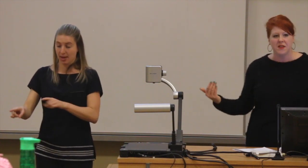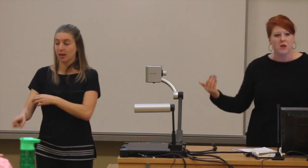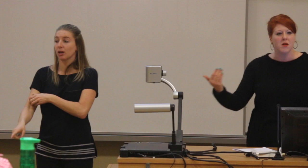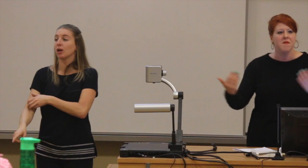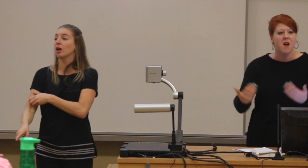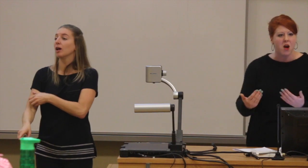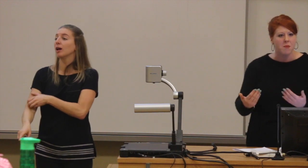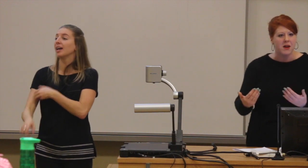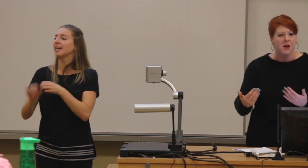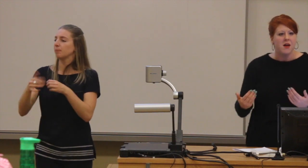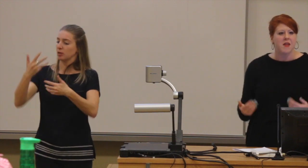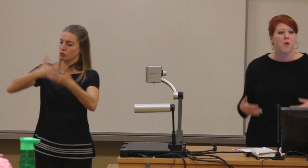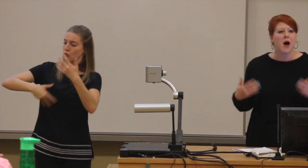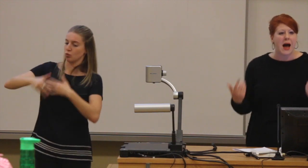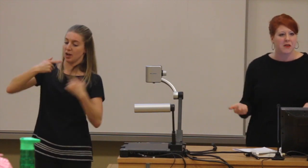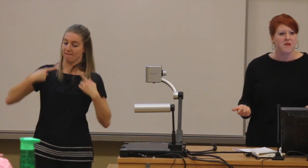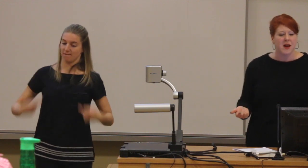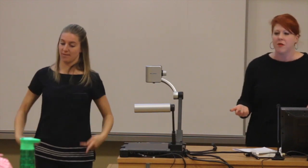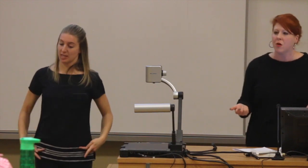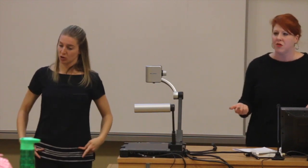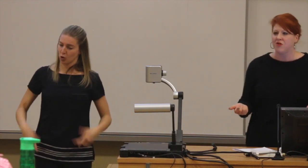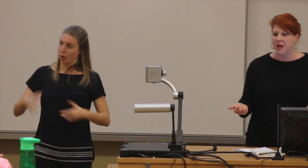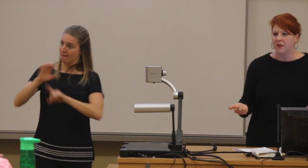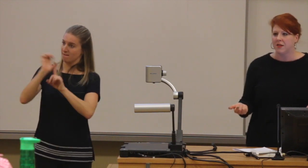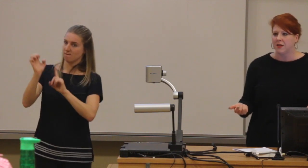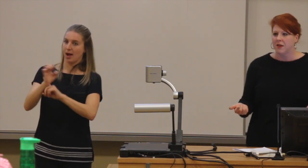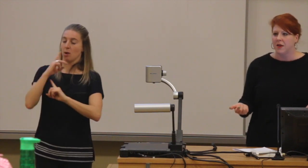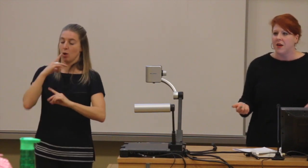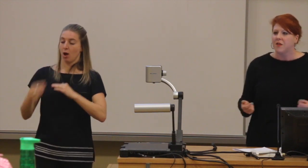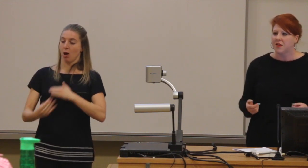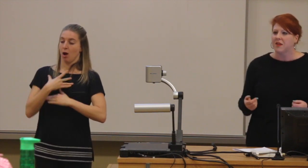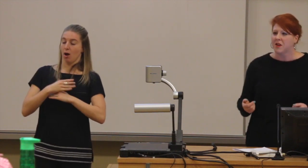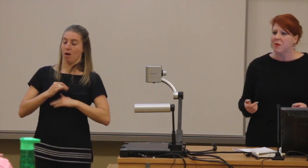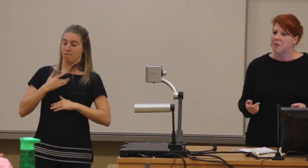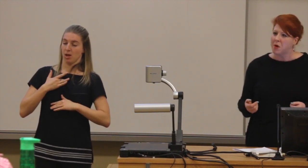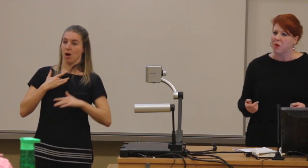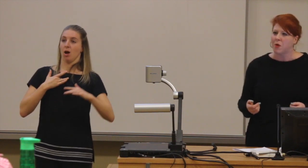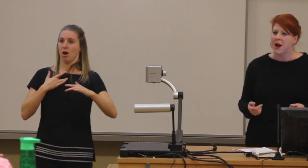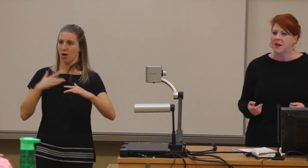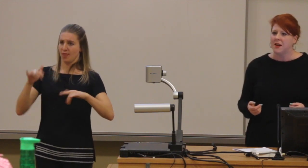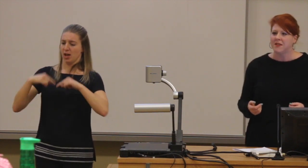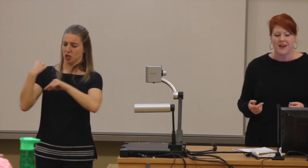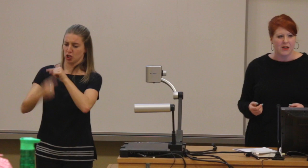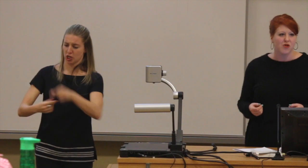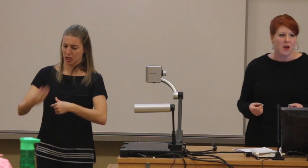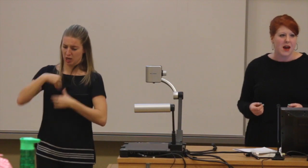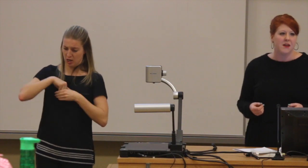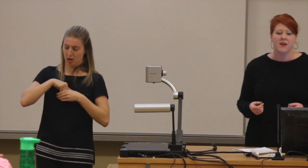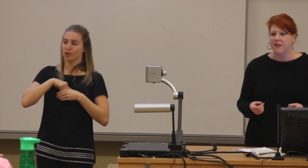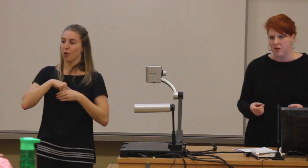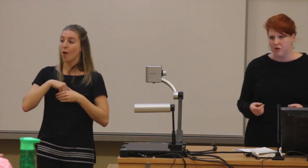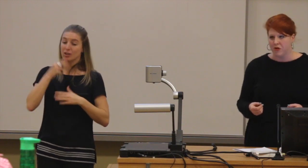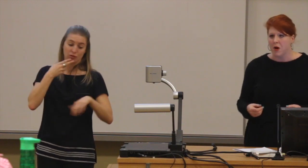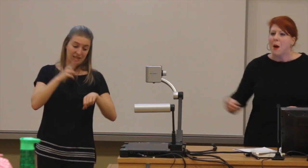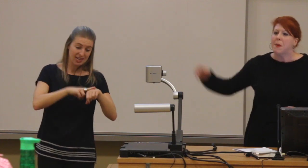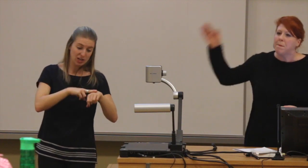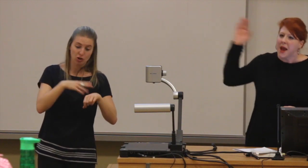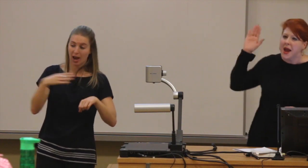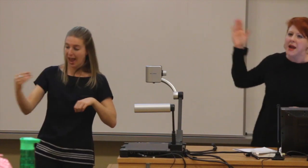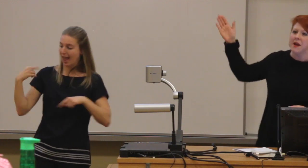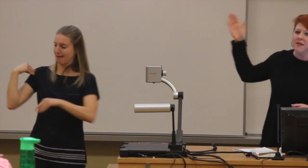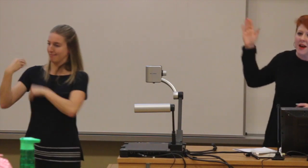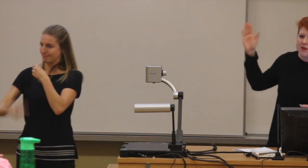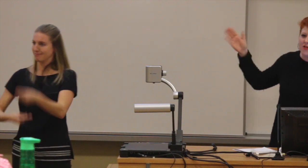and physical environment that will activate those genes. So it's a little bit of both, right? It's nature and it's nurture.